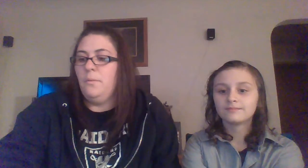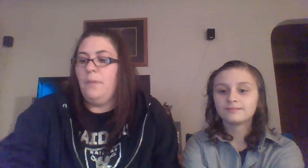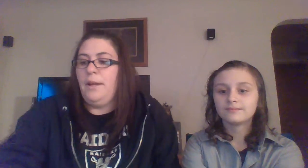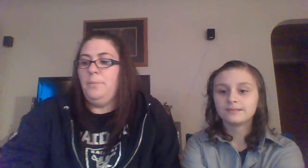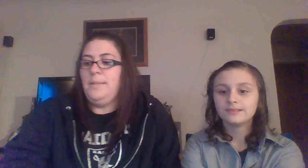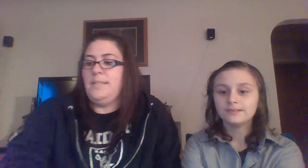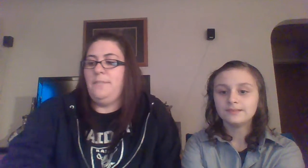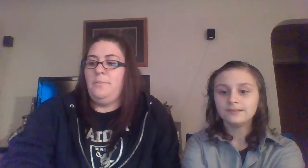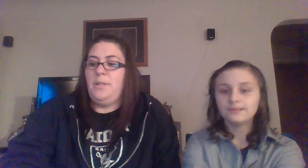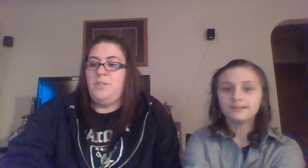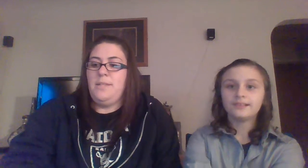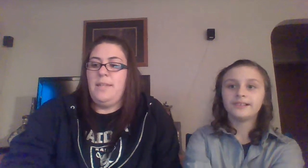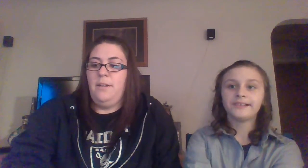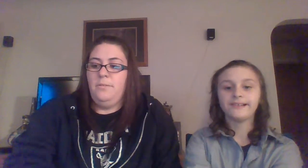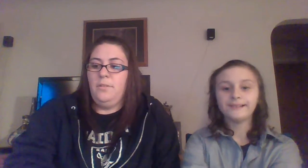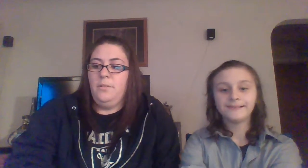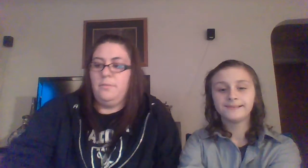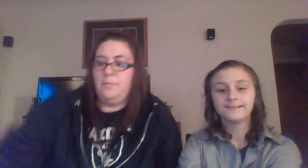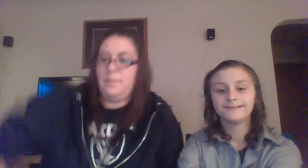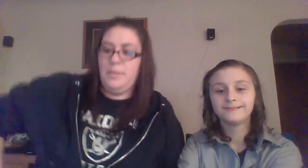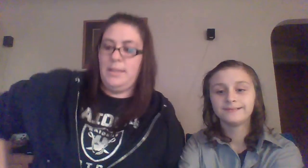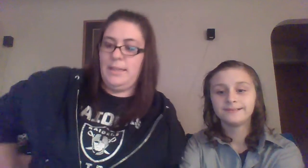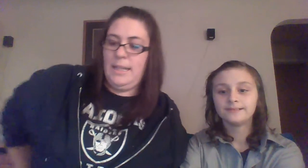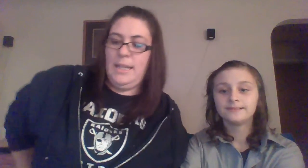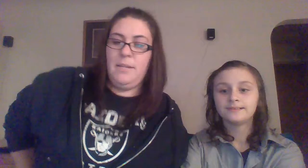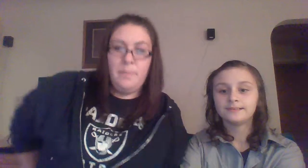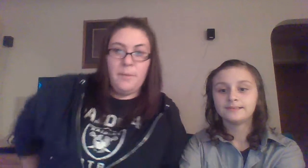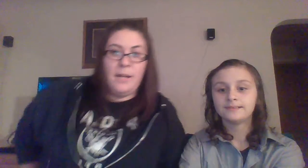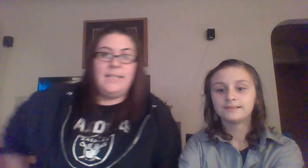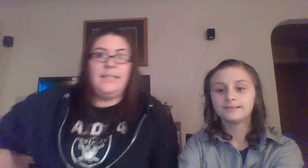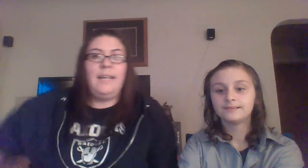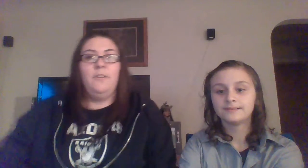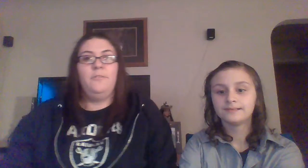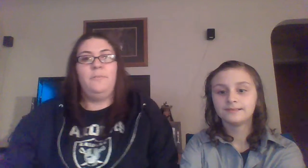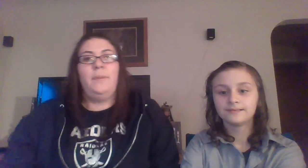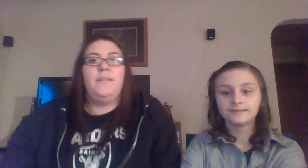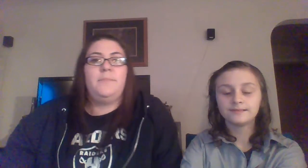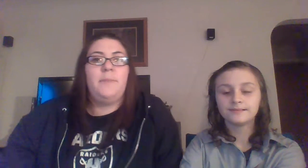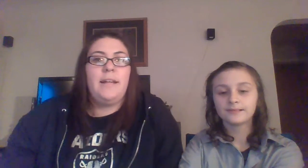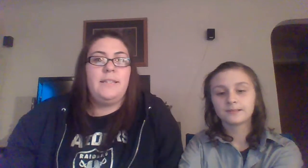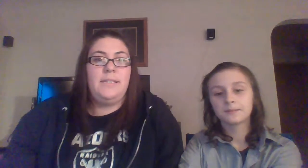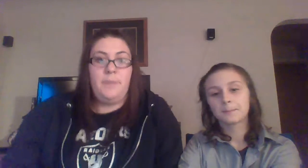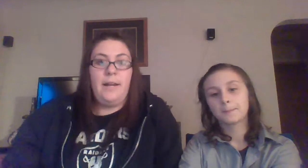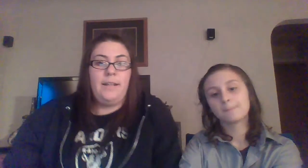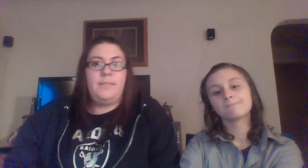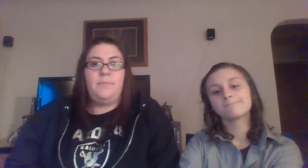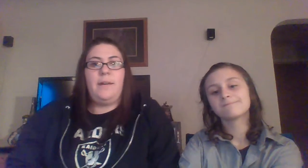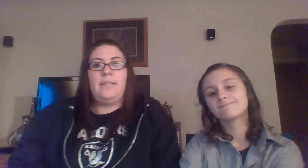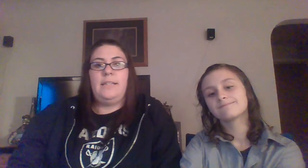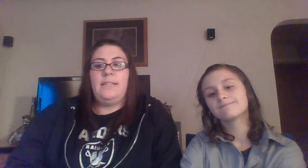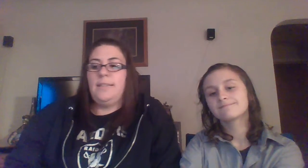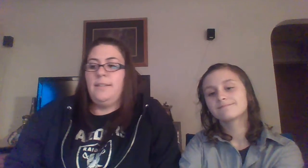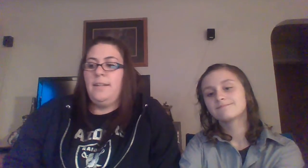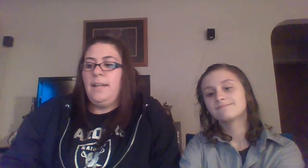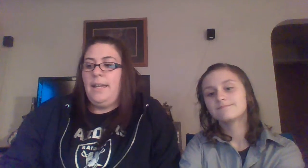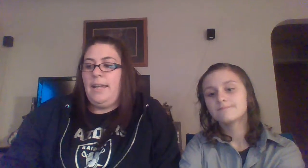Well, I hope this information was helpful. Remember that the key to memorizing the alphabet is practice, practice, practice.